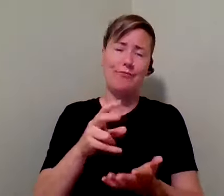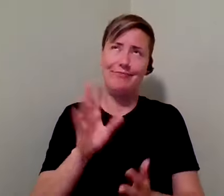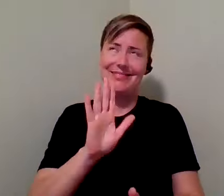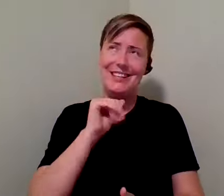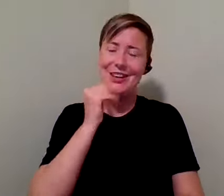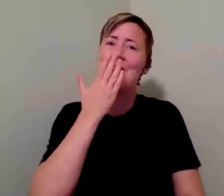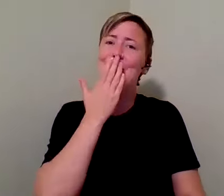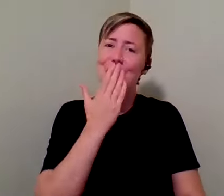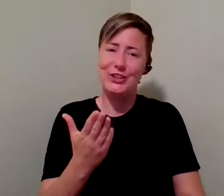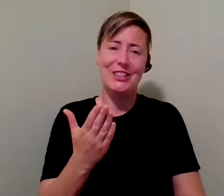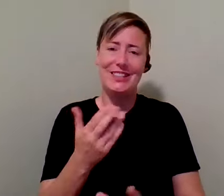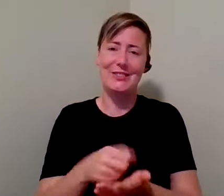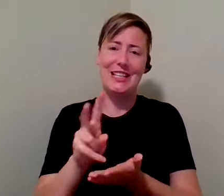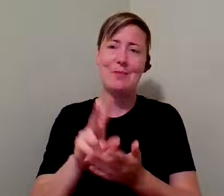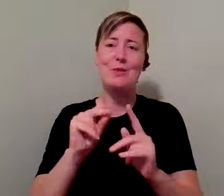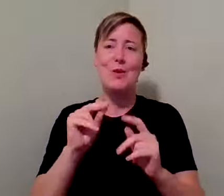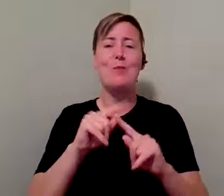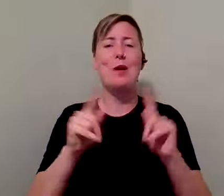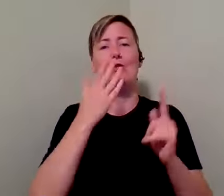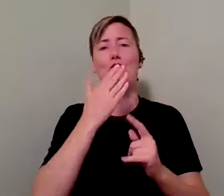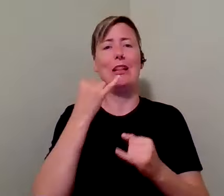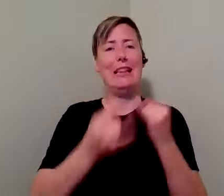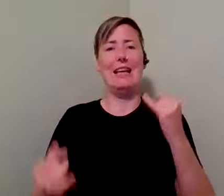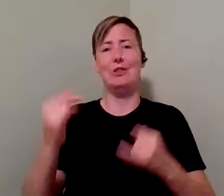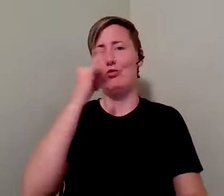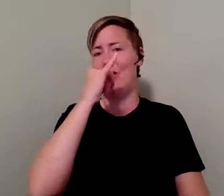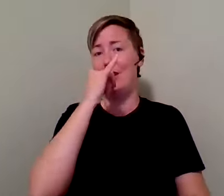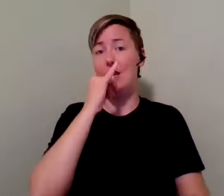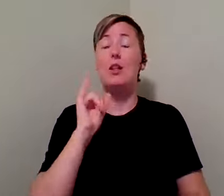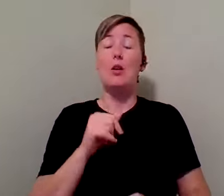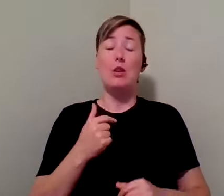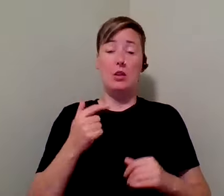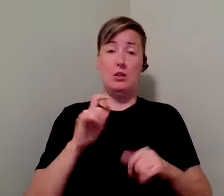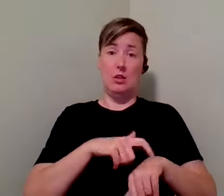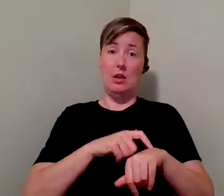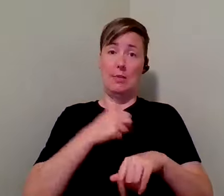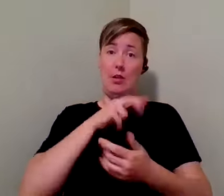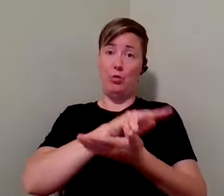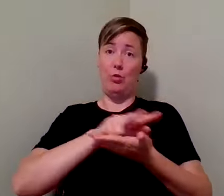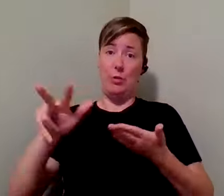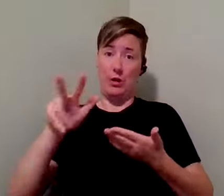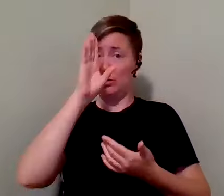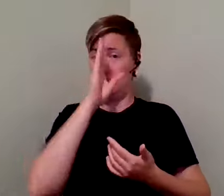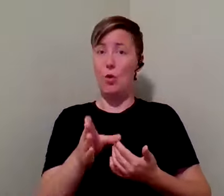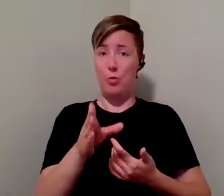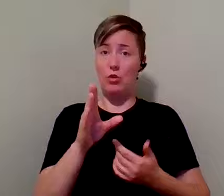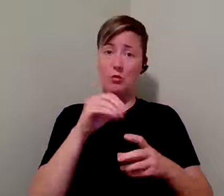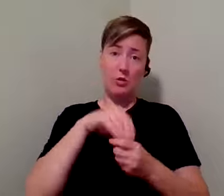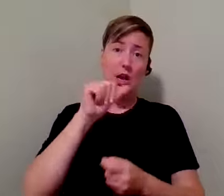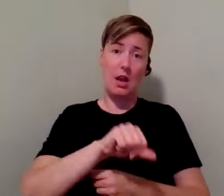drink. Uh, I was 3 weeks sober in AA, and I was with some friends up on top of a